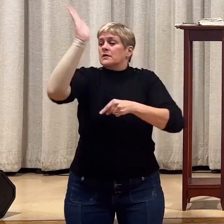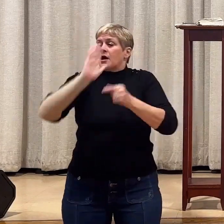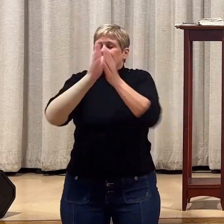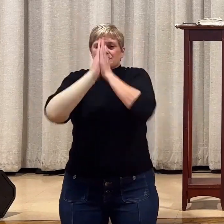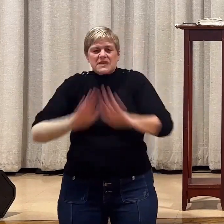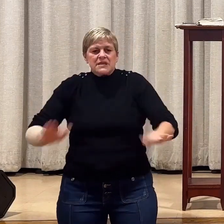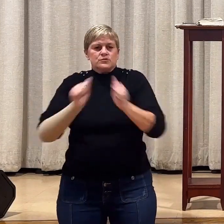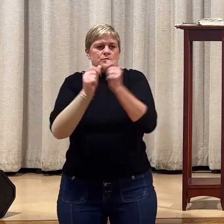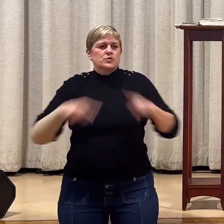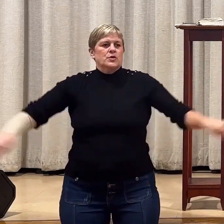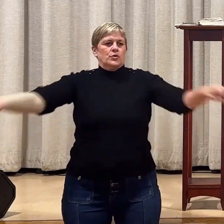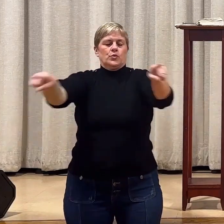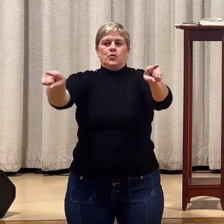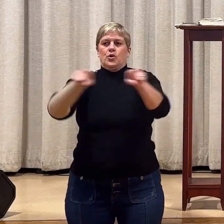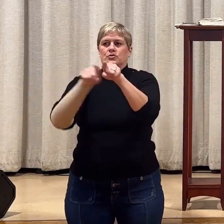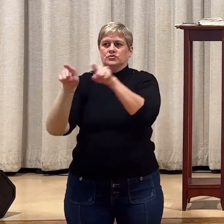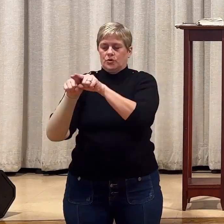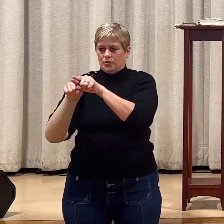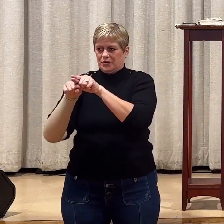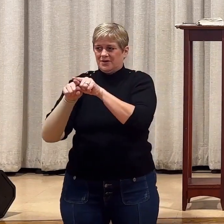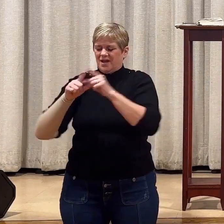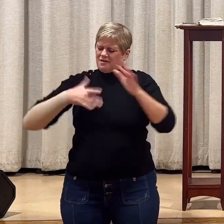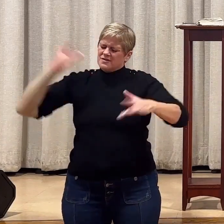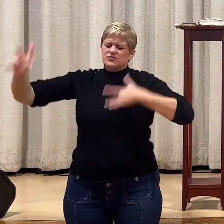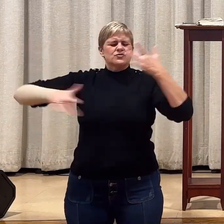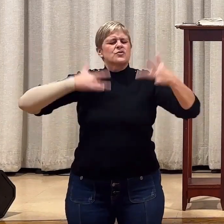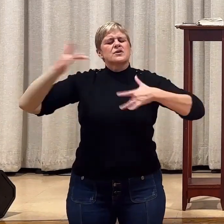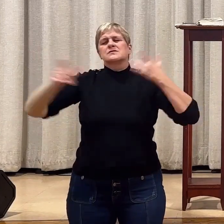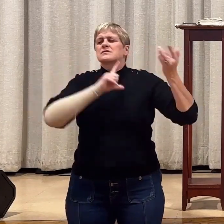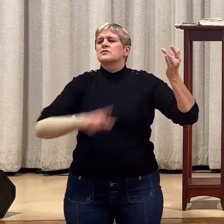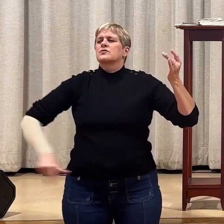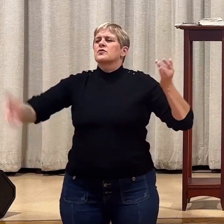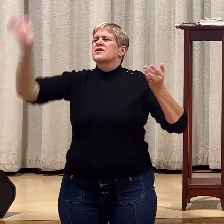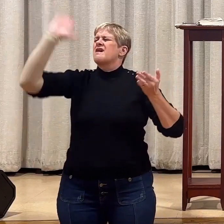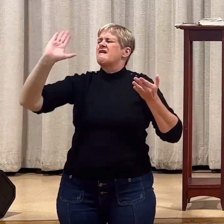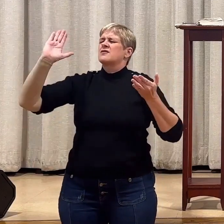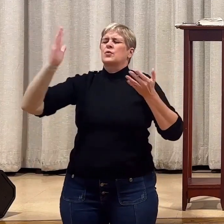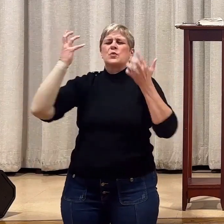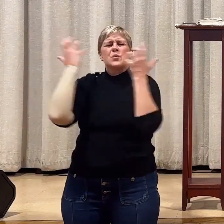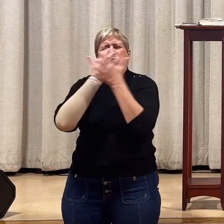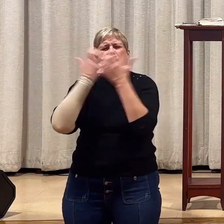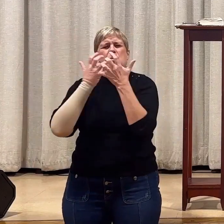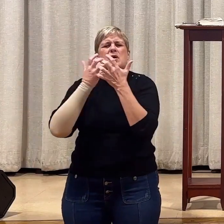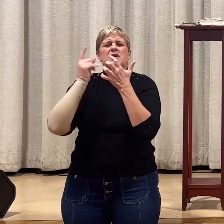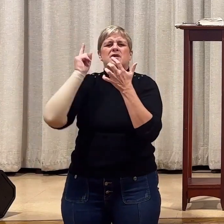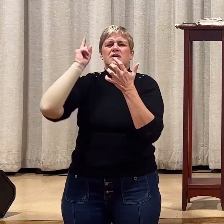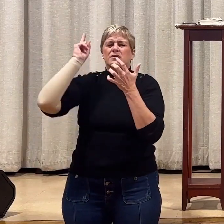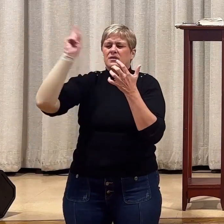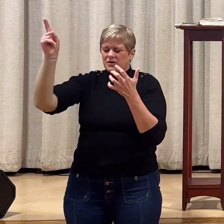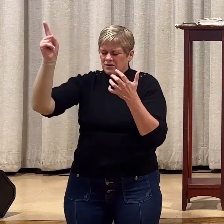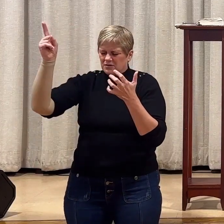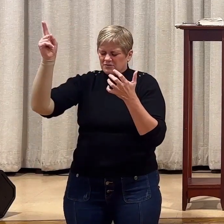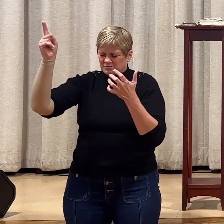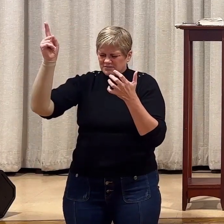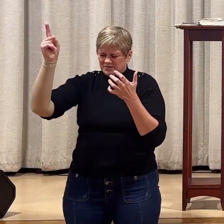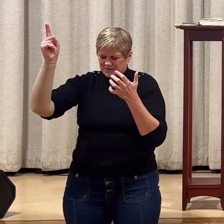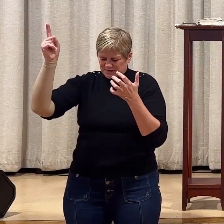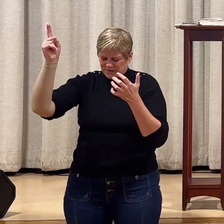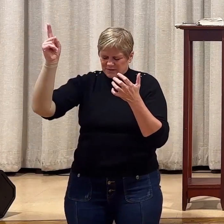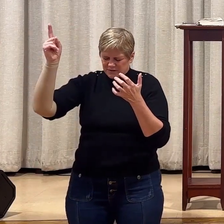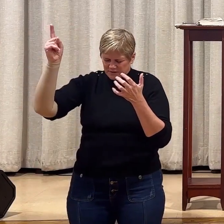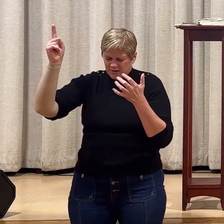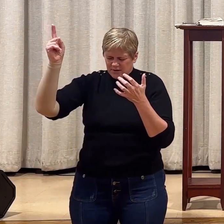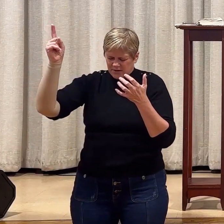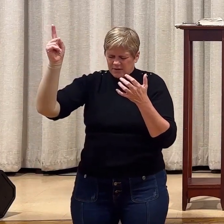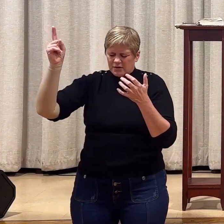will be with you also. I rejoiced in the Lord greatly that you revived. I rejoiced in the Lord